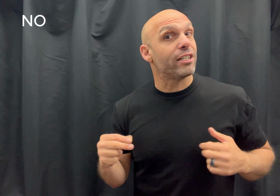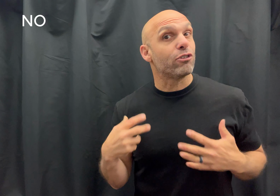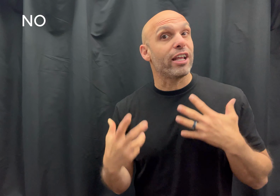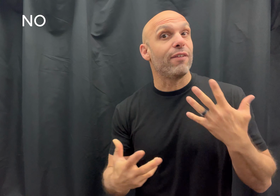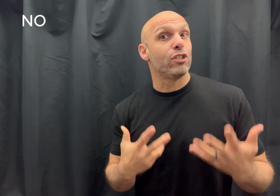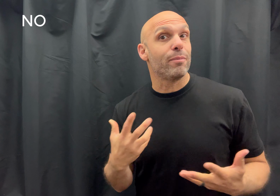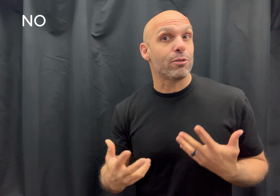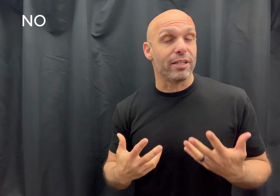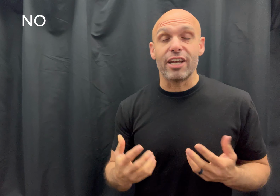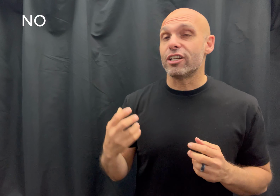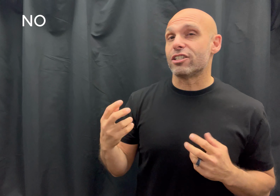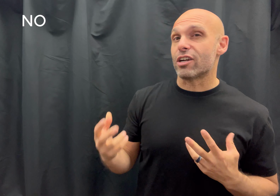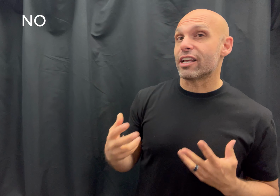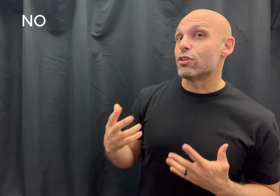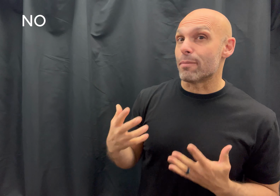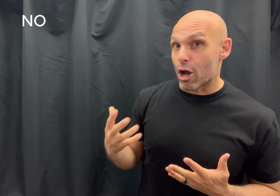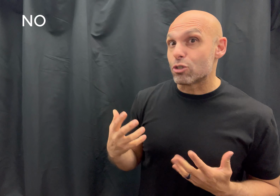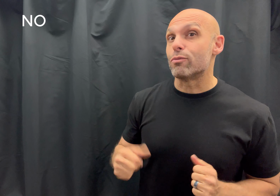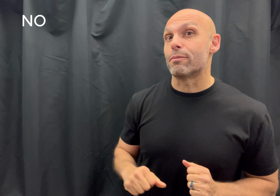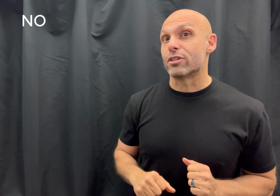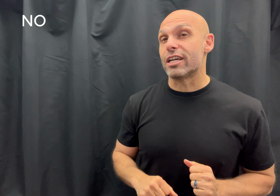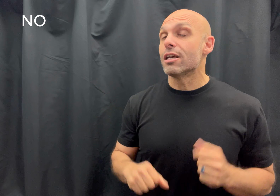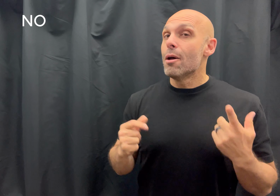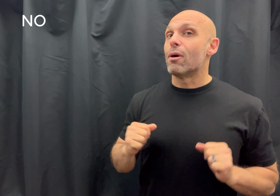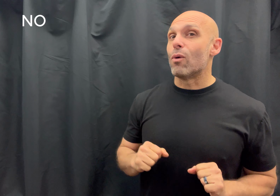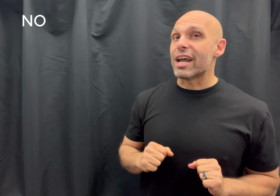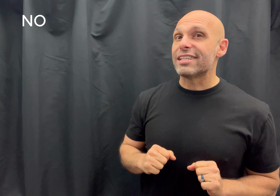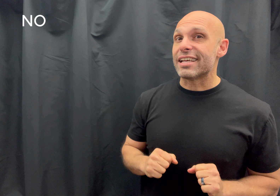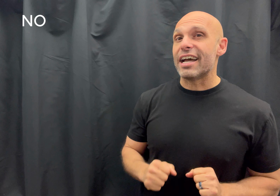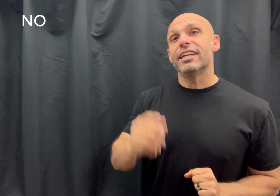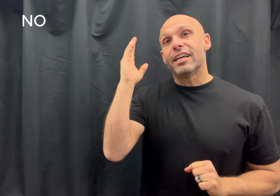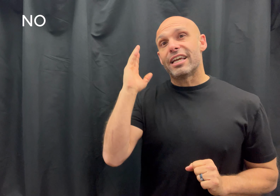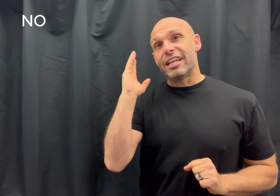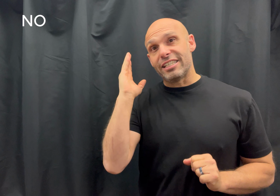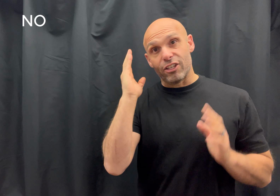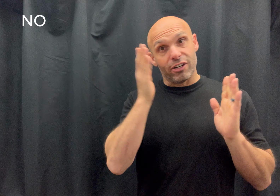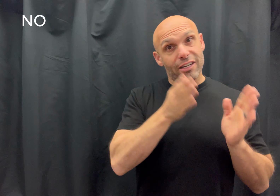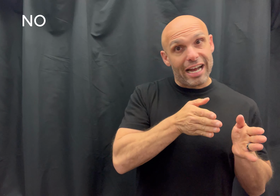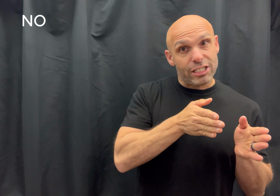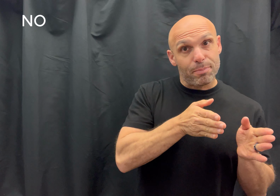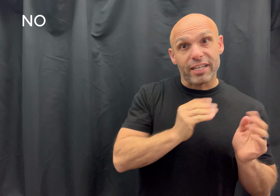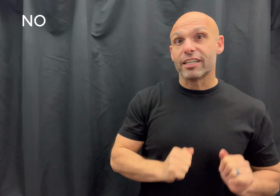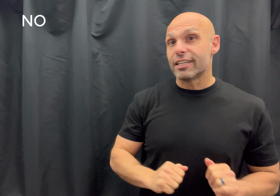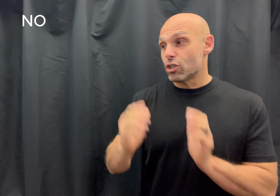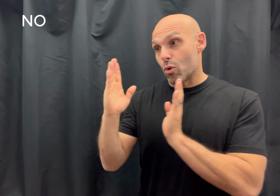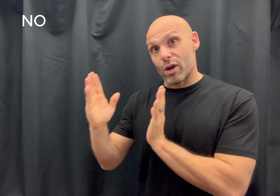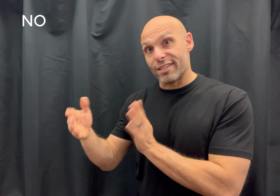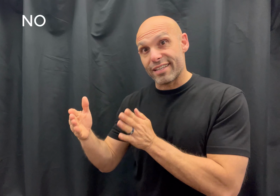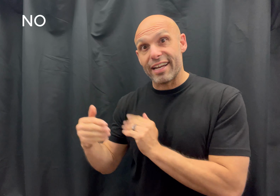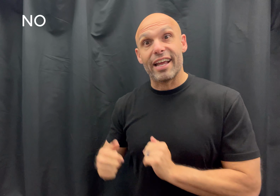try to give you some explanation and try to give you some helps to remember signs. But when I sign, it is either I speak English or I sign